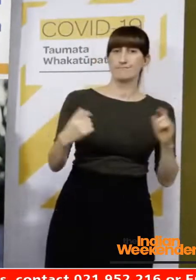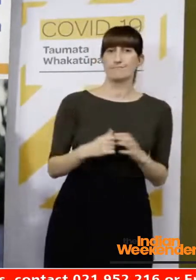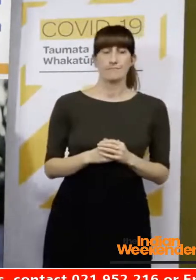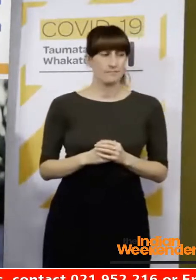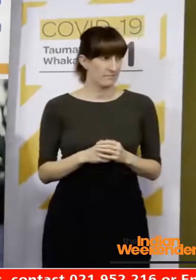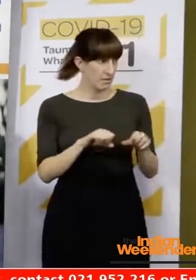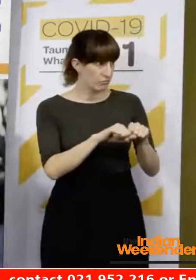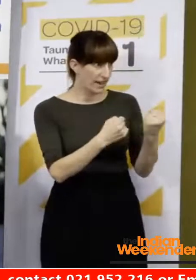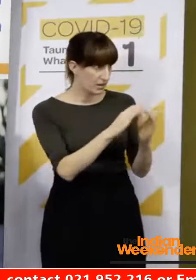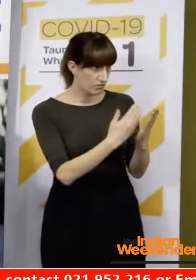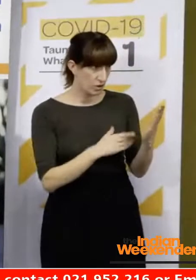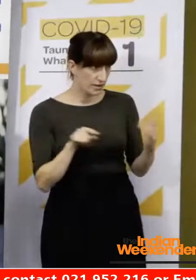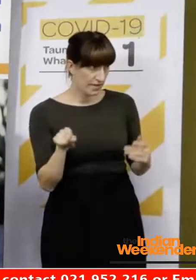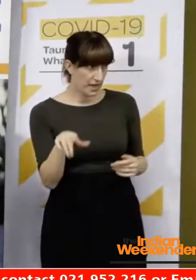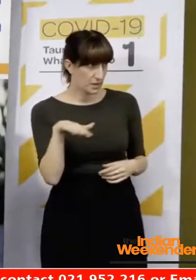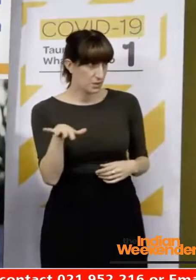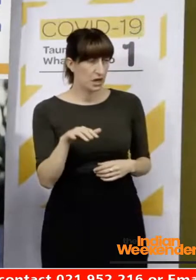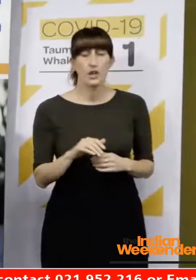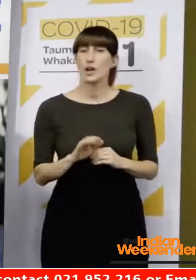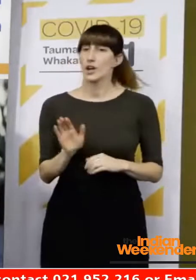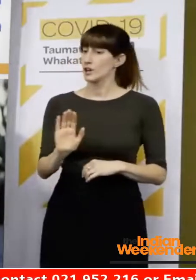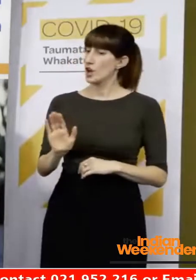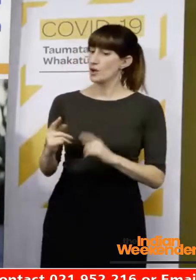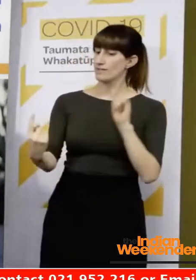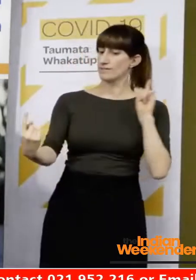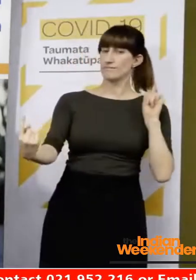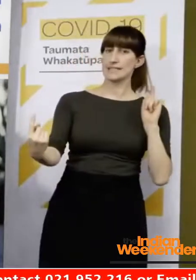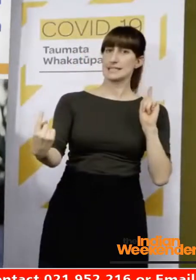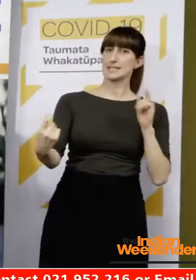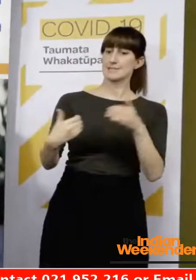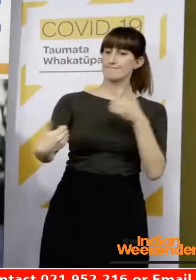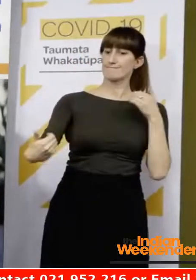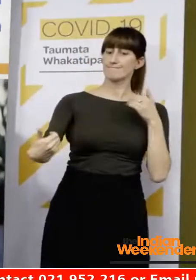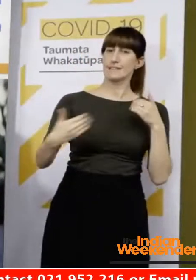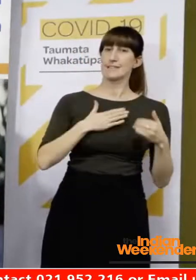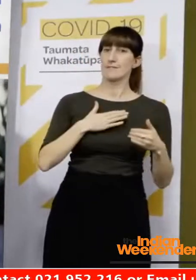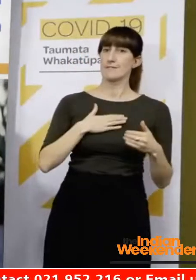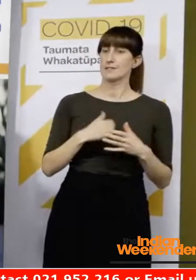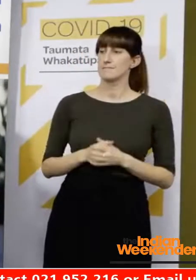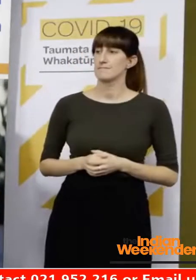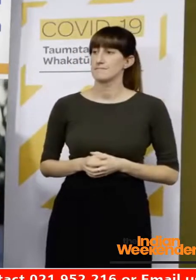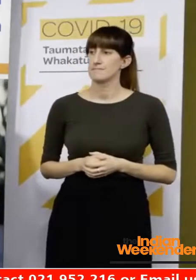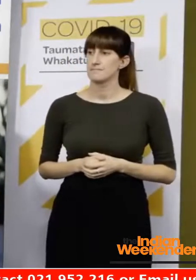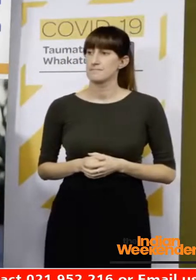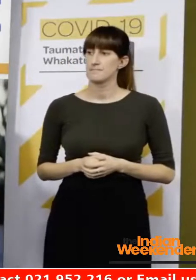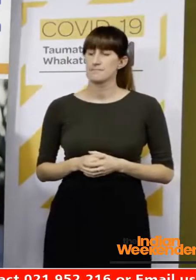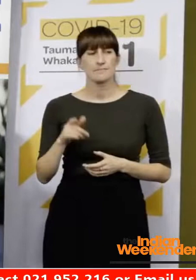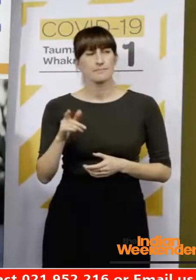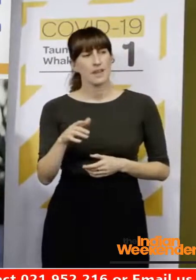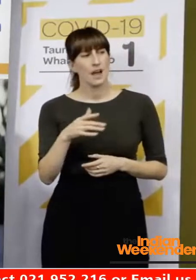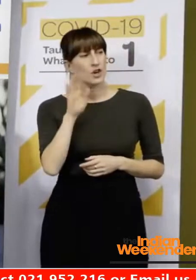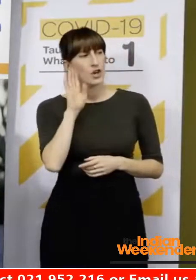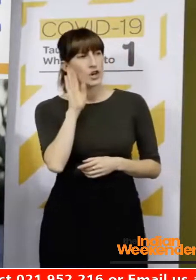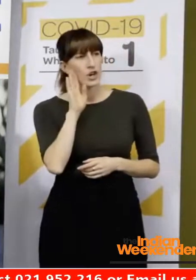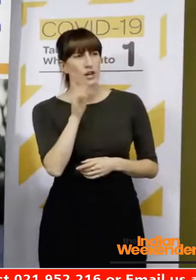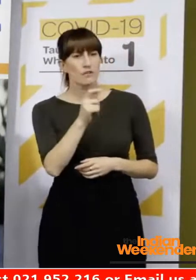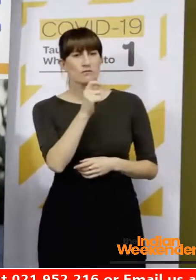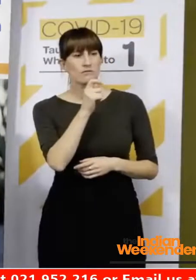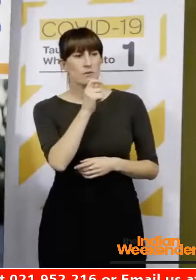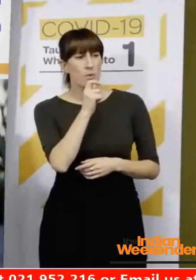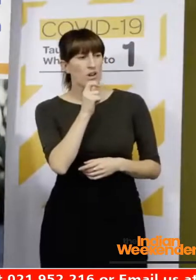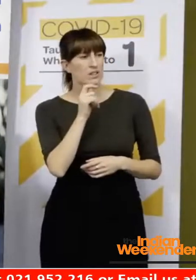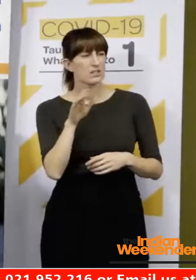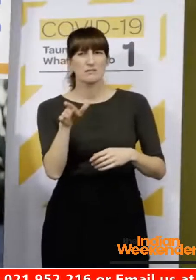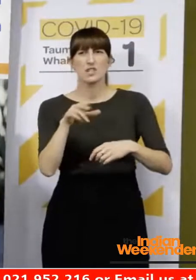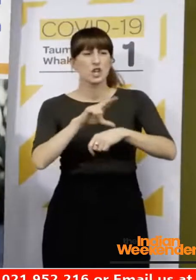them. separation. There was physical distance. It feels like it's it feels like it was designed by children. There's so many amazing,